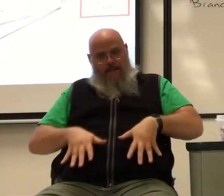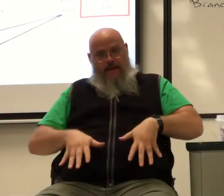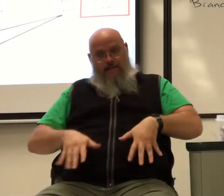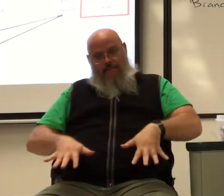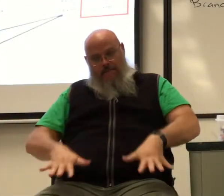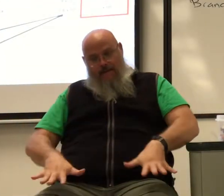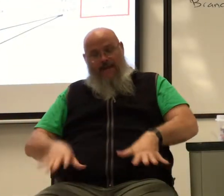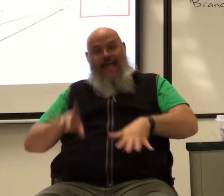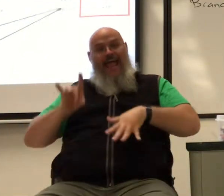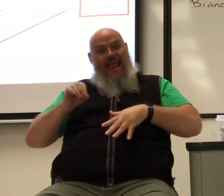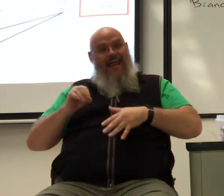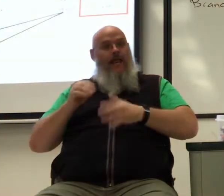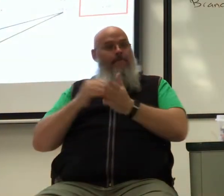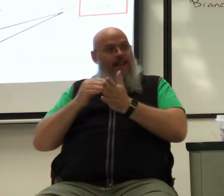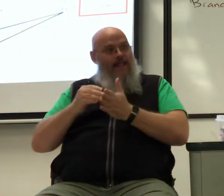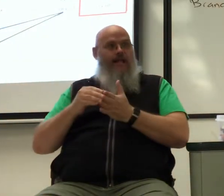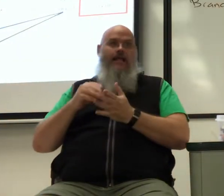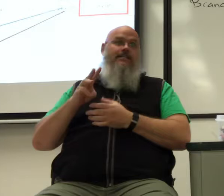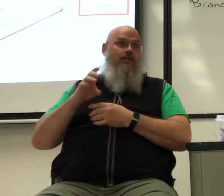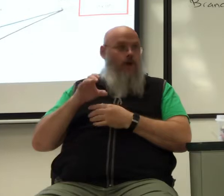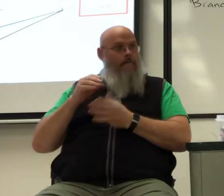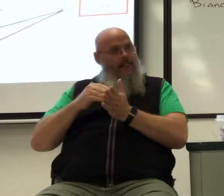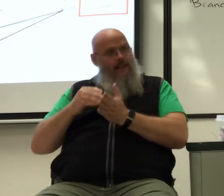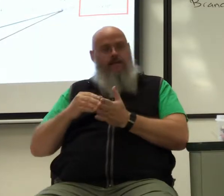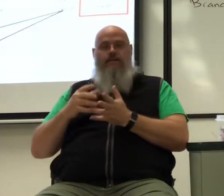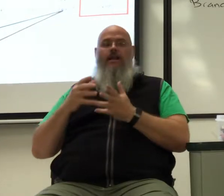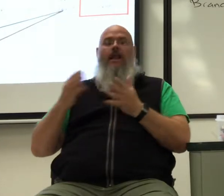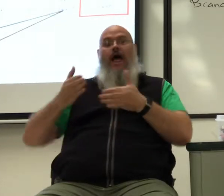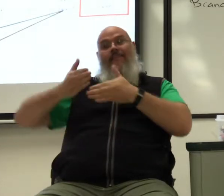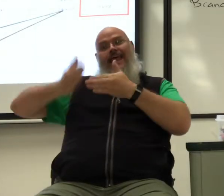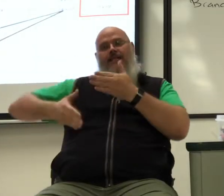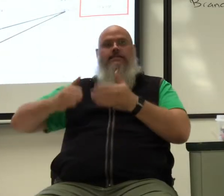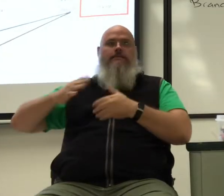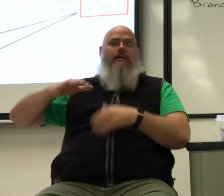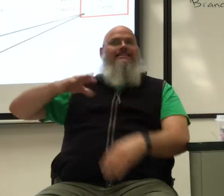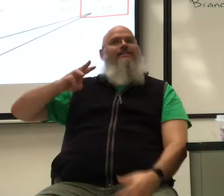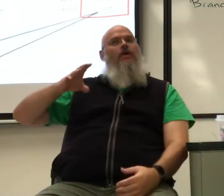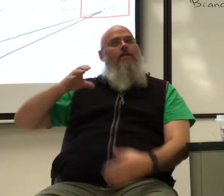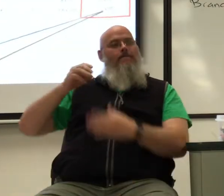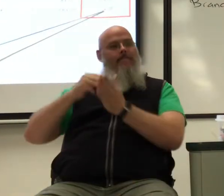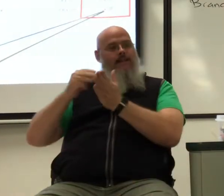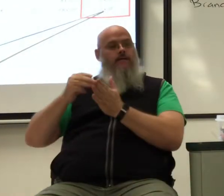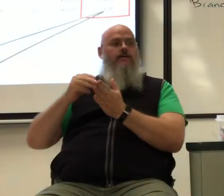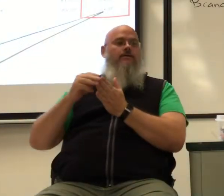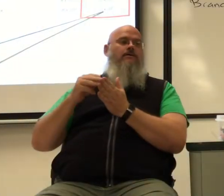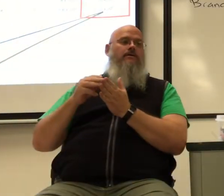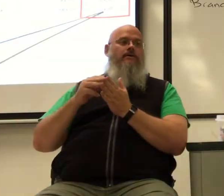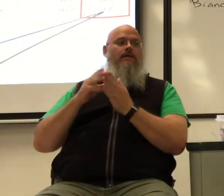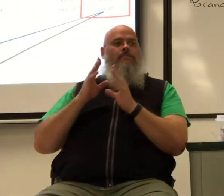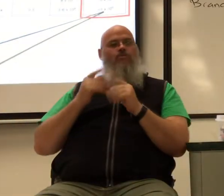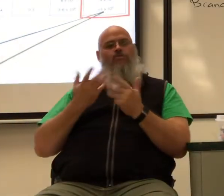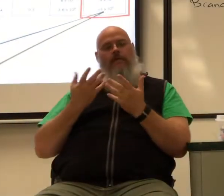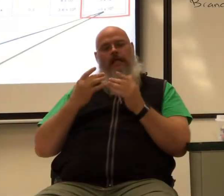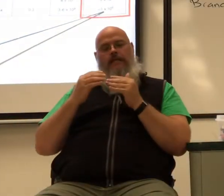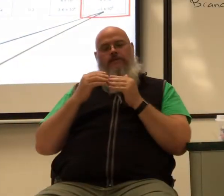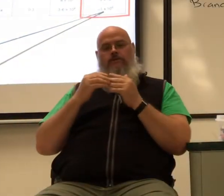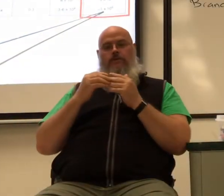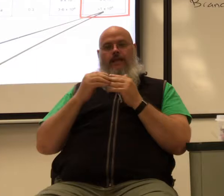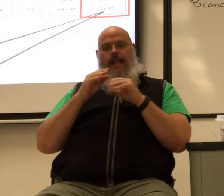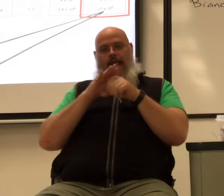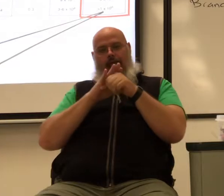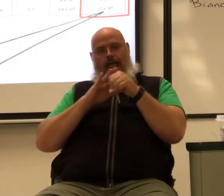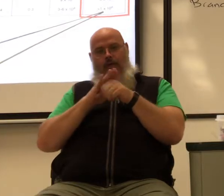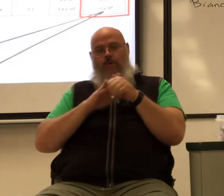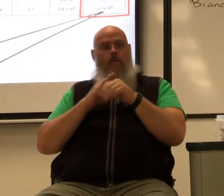million, 600, I mean, it's a lot. You get to the end, 600 million. That leads to a cross-sectional area of more than